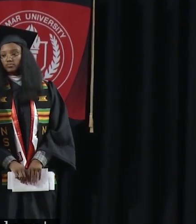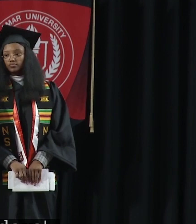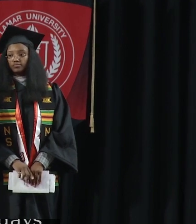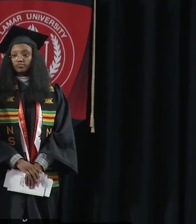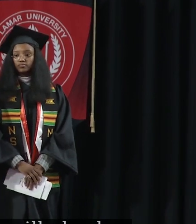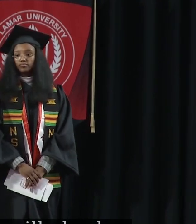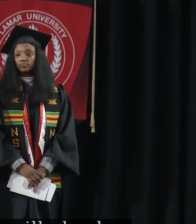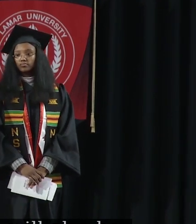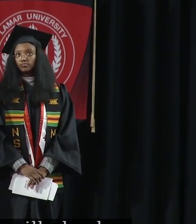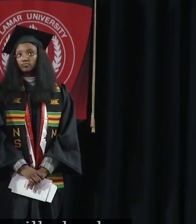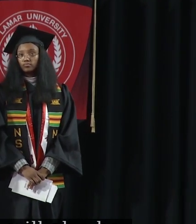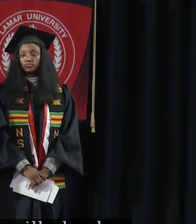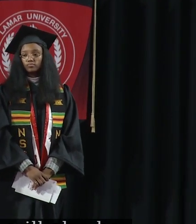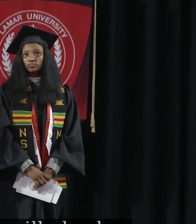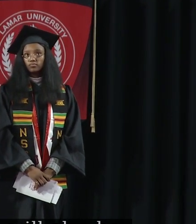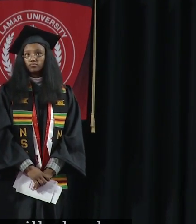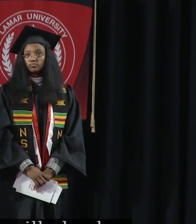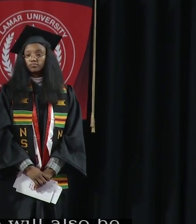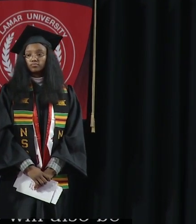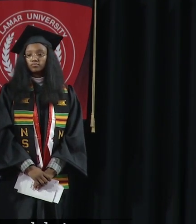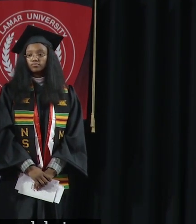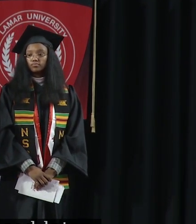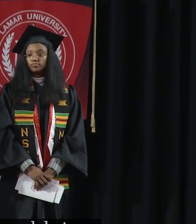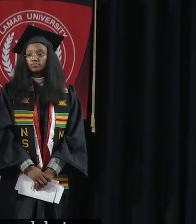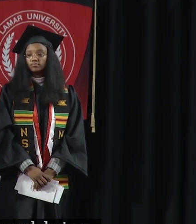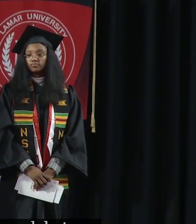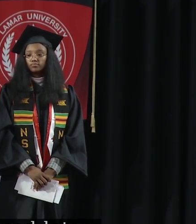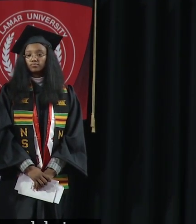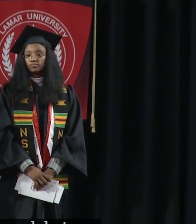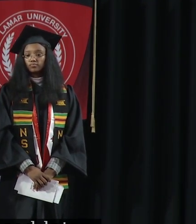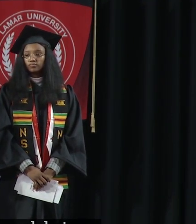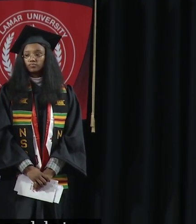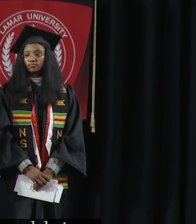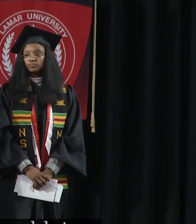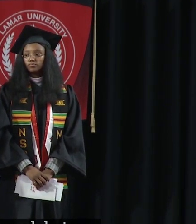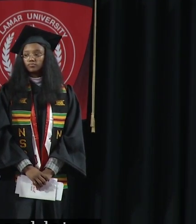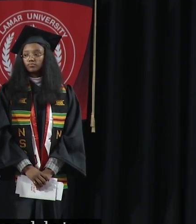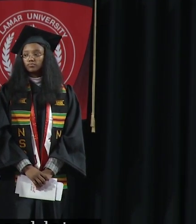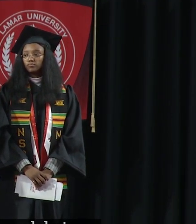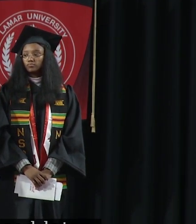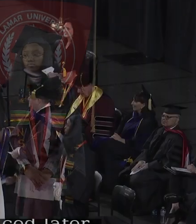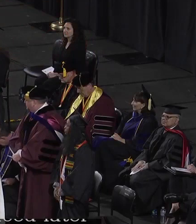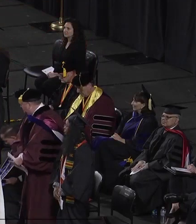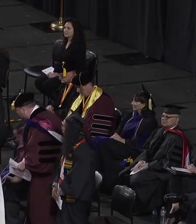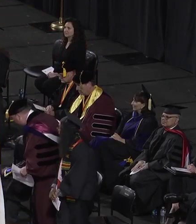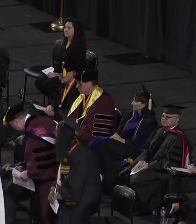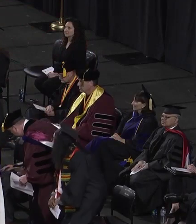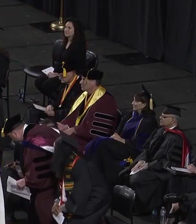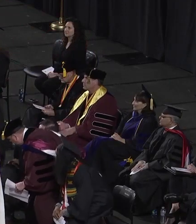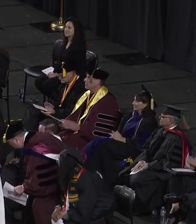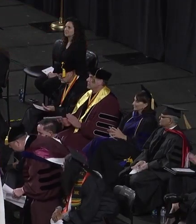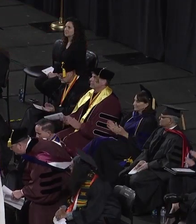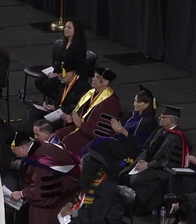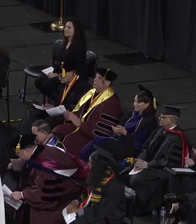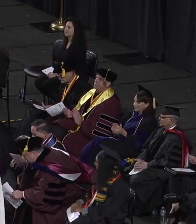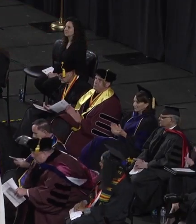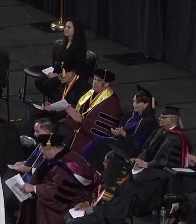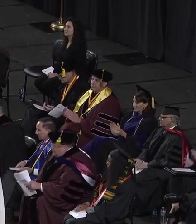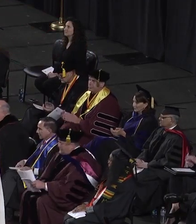will also more formally introduce later in the program. The first row may be seated.